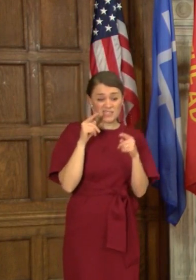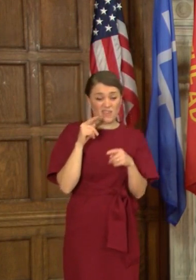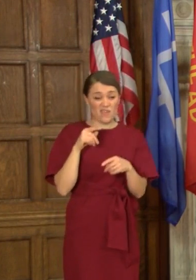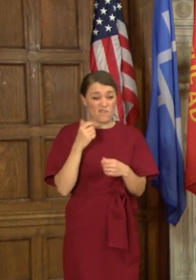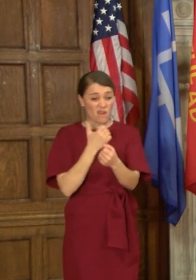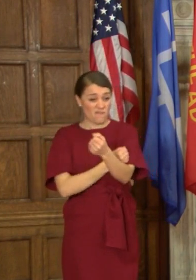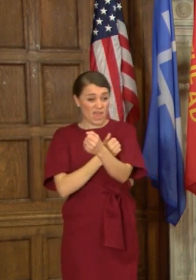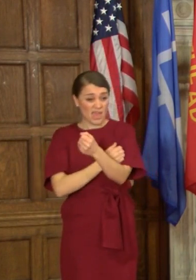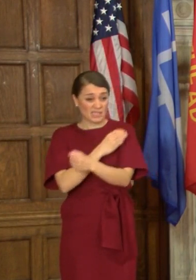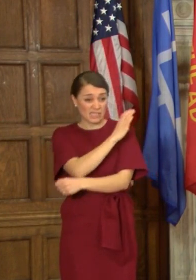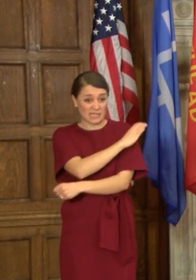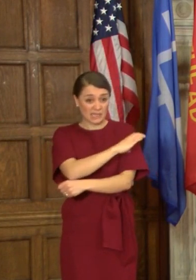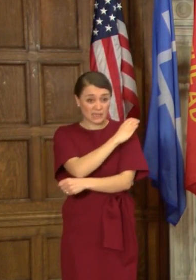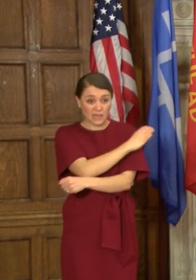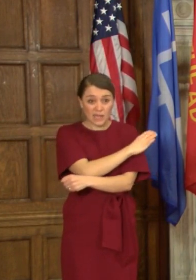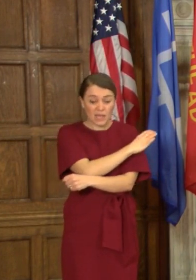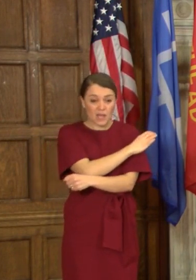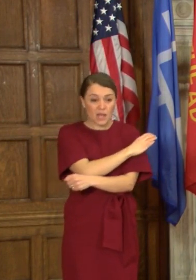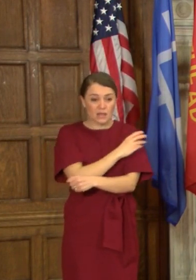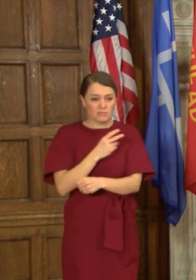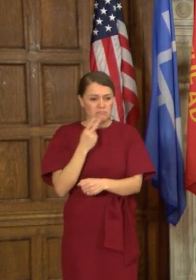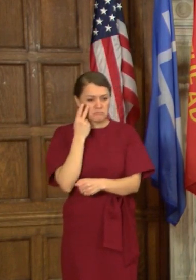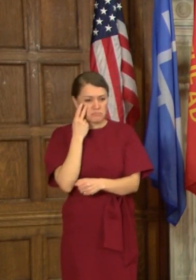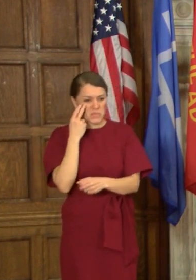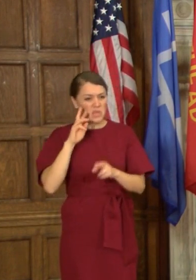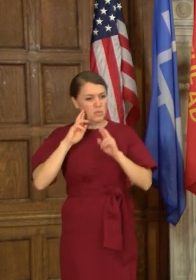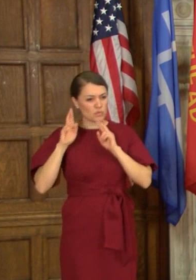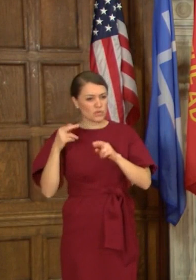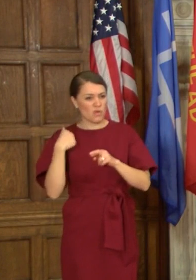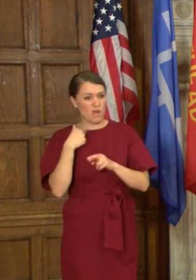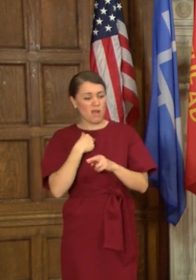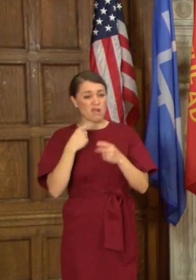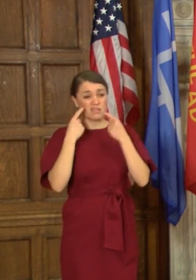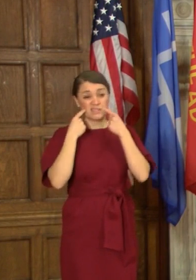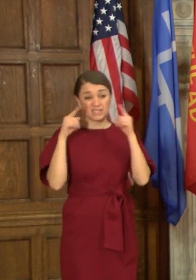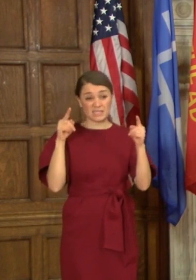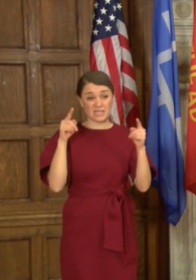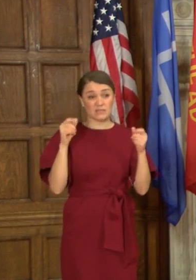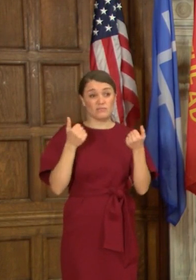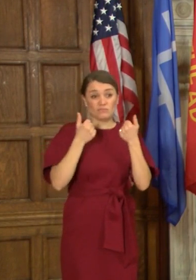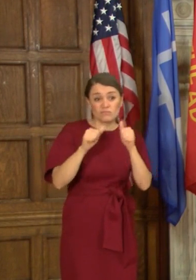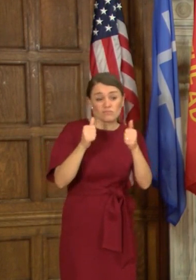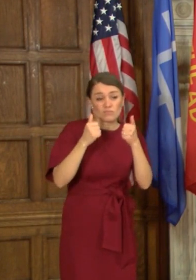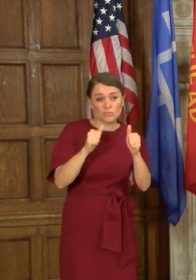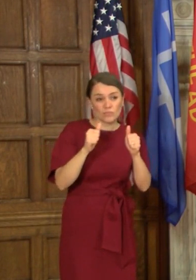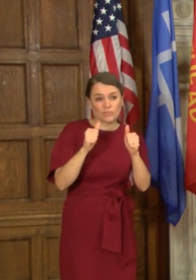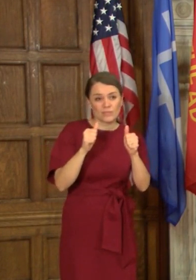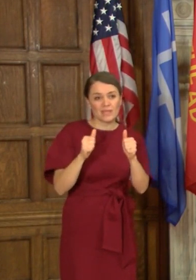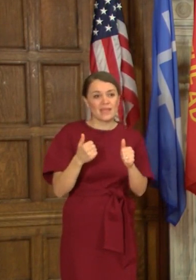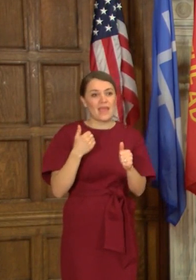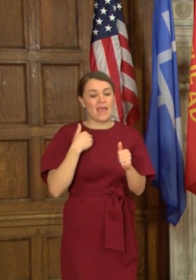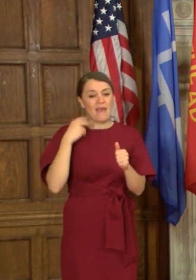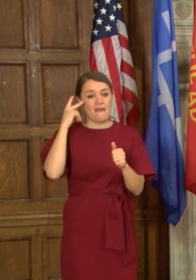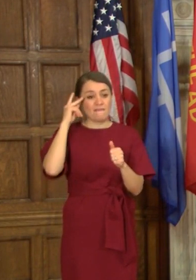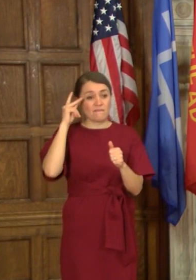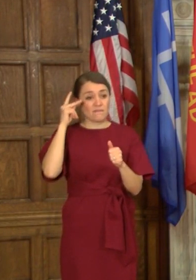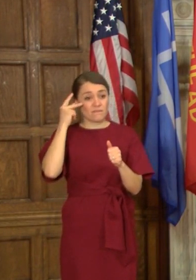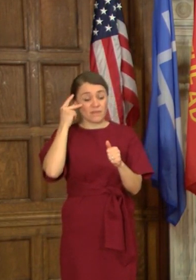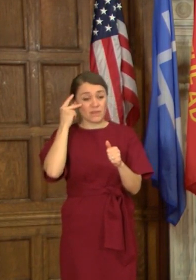sites, and the result of our successful efforts to have unused federal vaccines redirected to